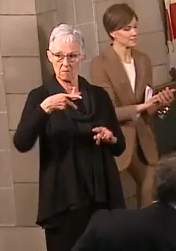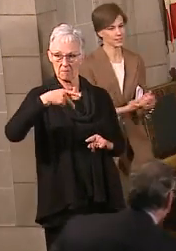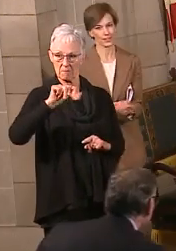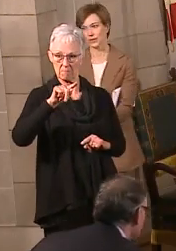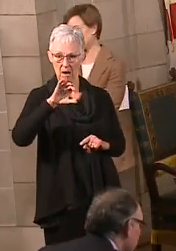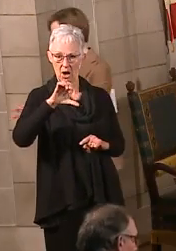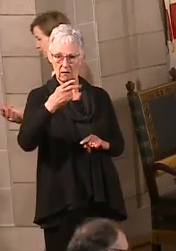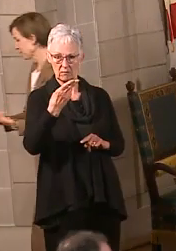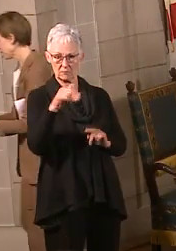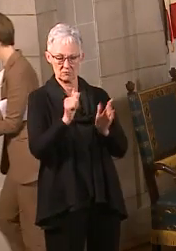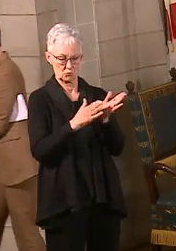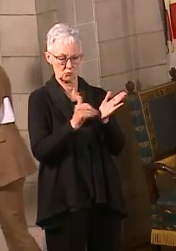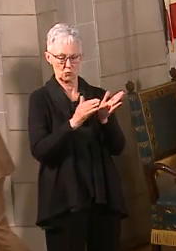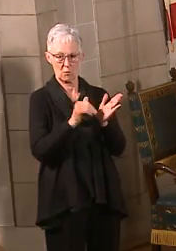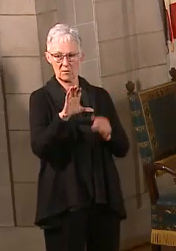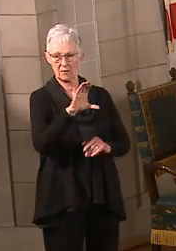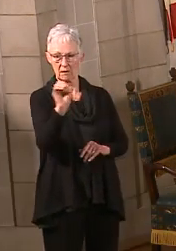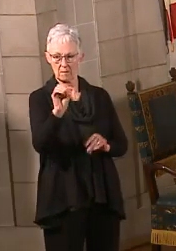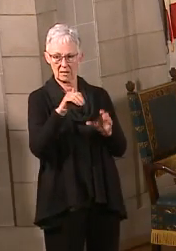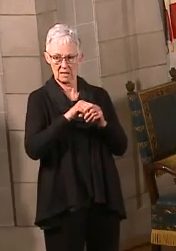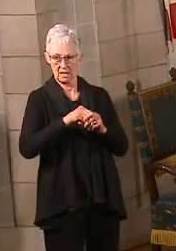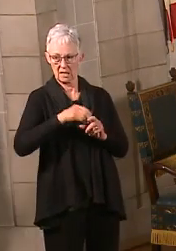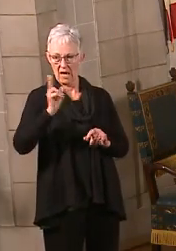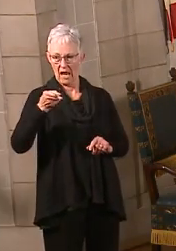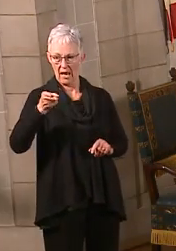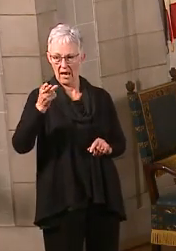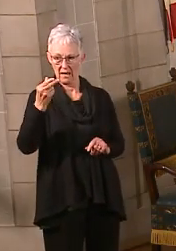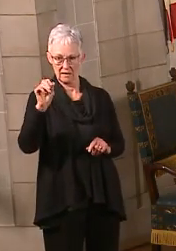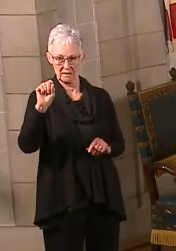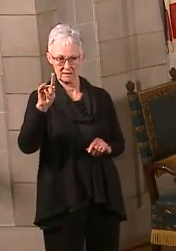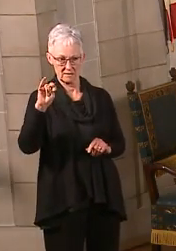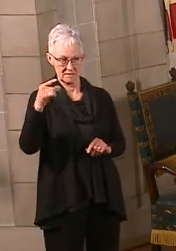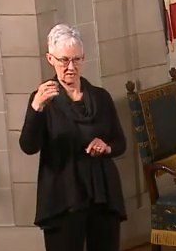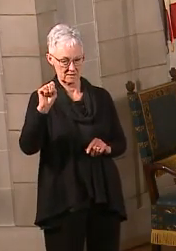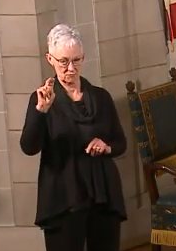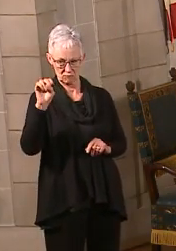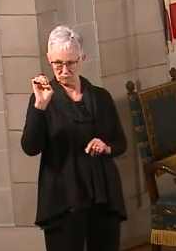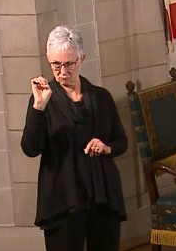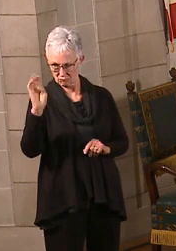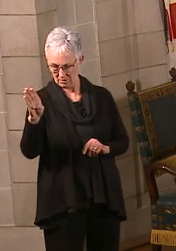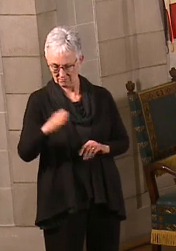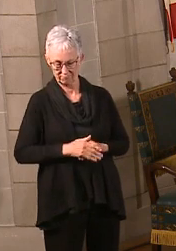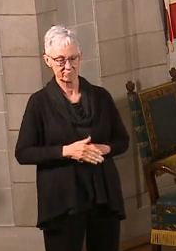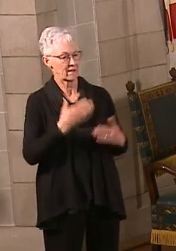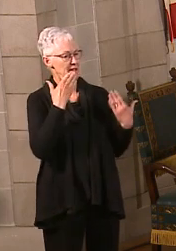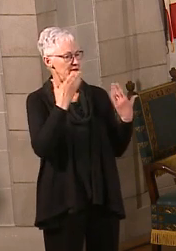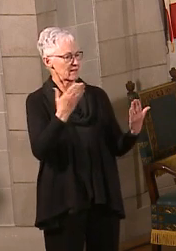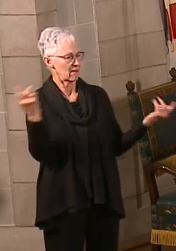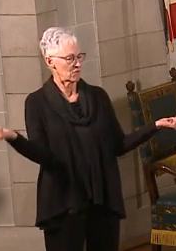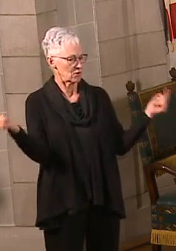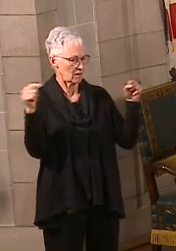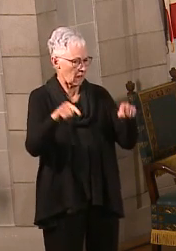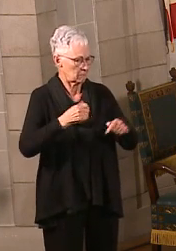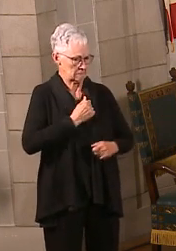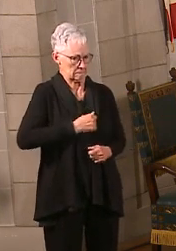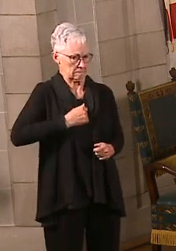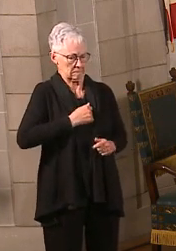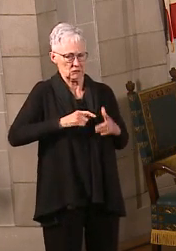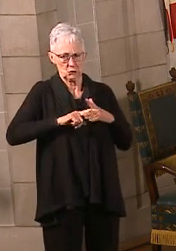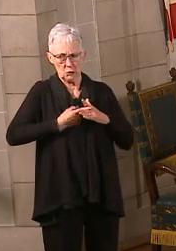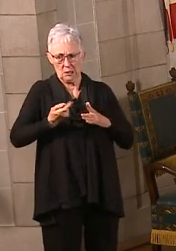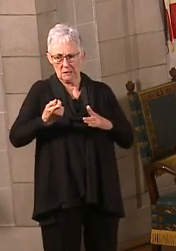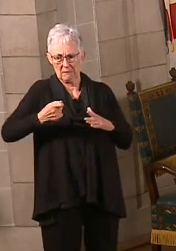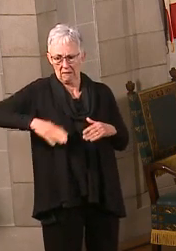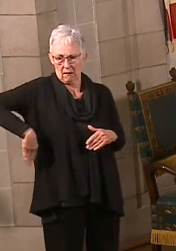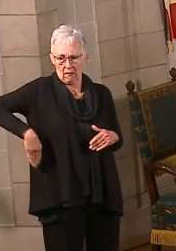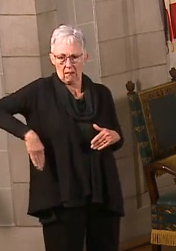So, we got a couple. Well, good afternoon, everybody. Thank you very much for being here. I apologize for starting late. We had a few audio